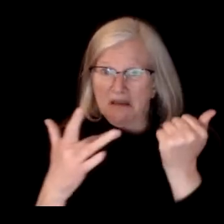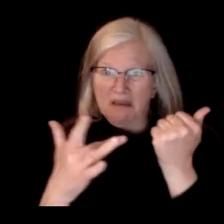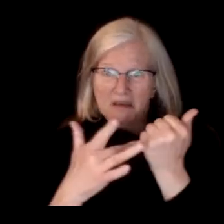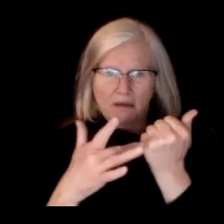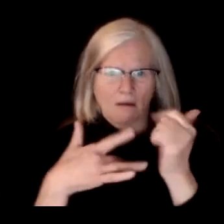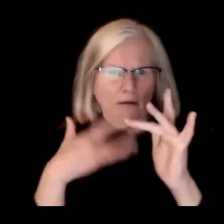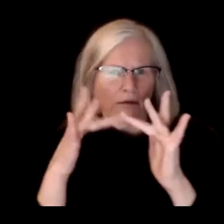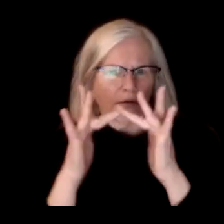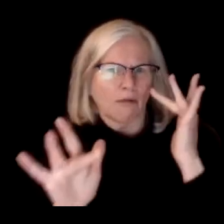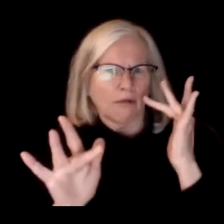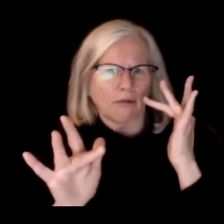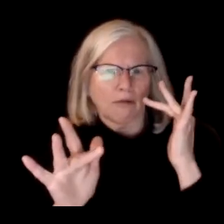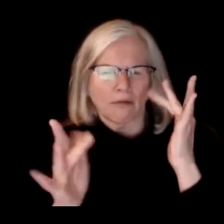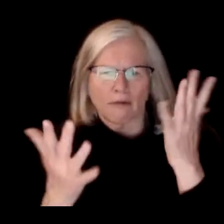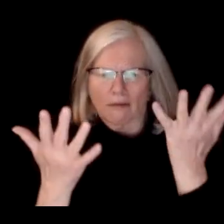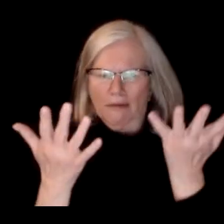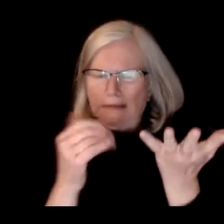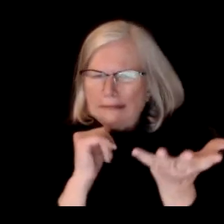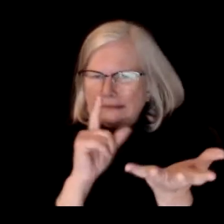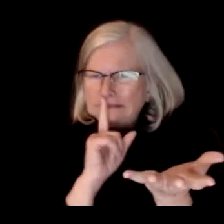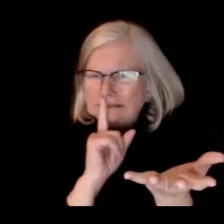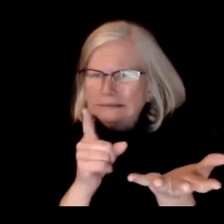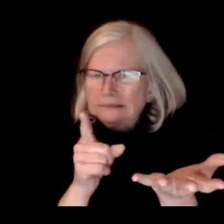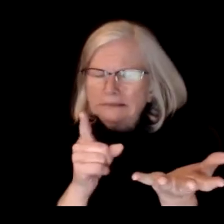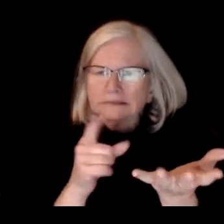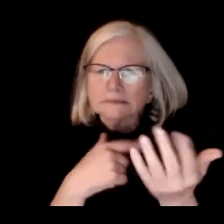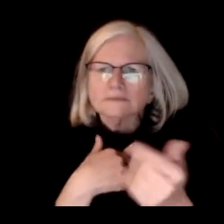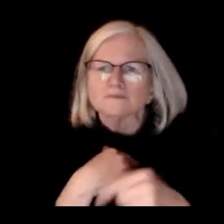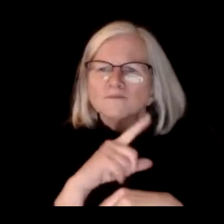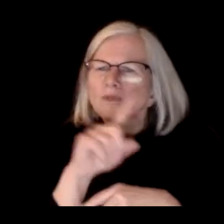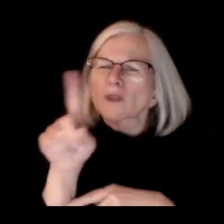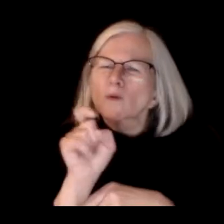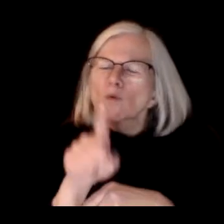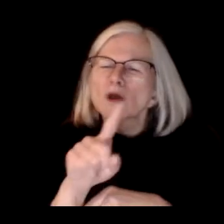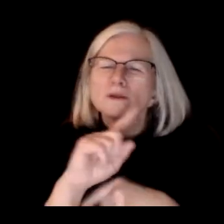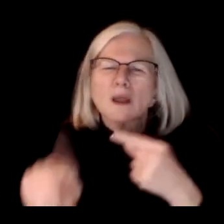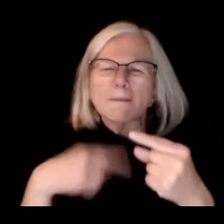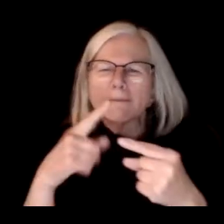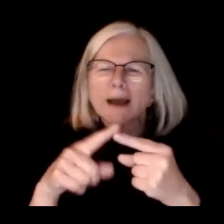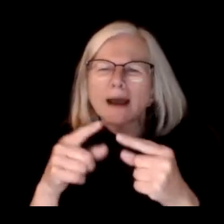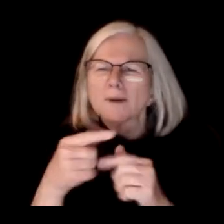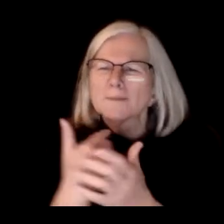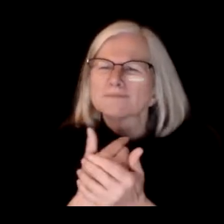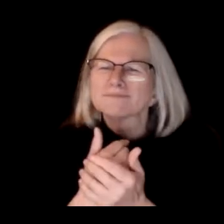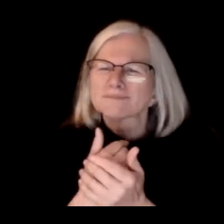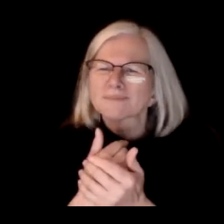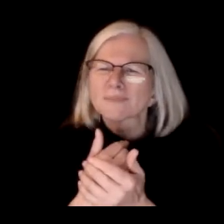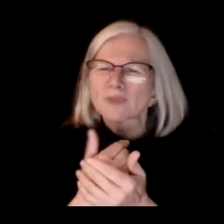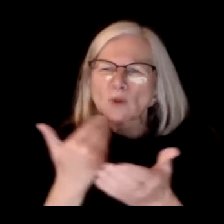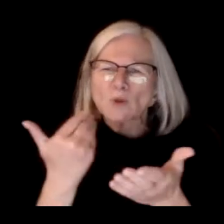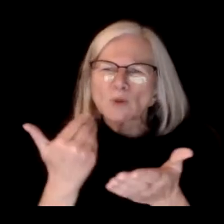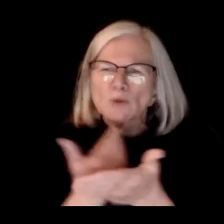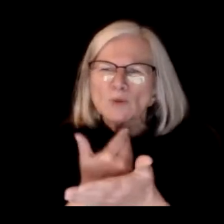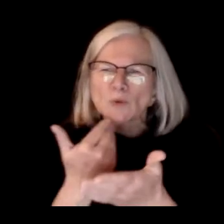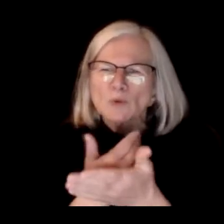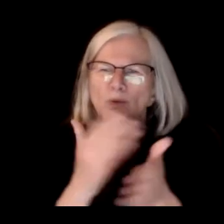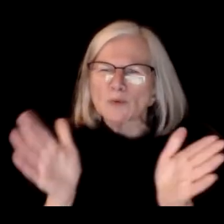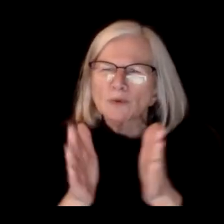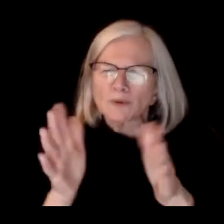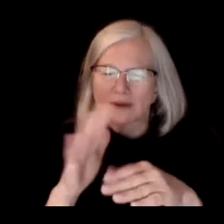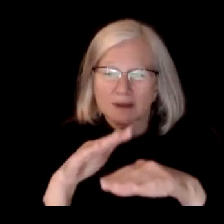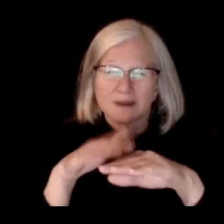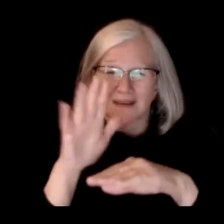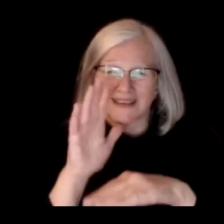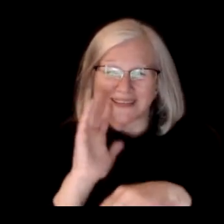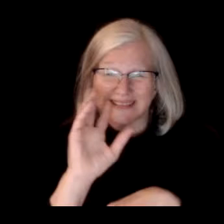Question about the new guidance on 65 and older. I mean, have you just created a start your engine situation by which every senior citizen is going to be bombarding